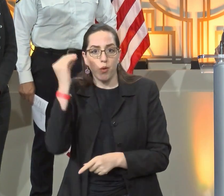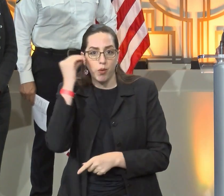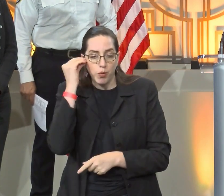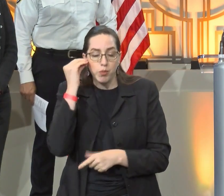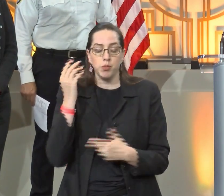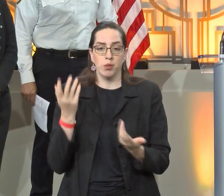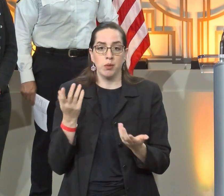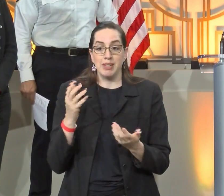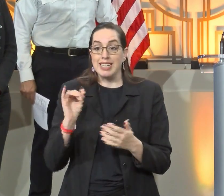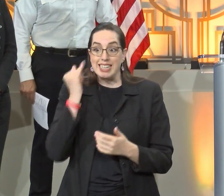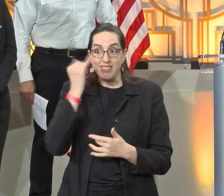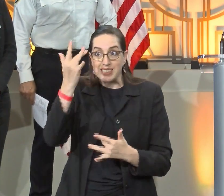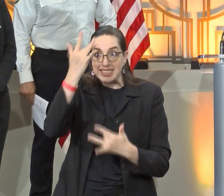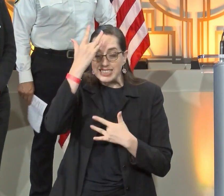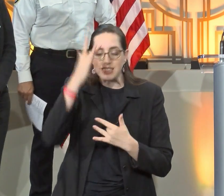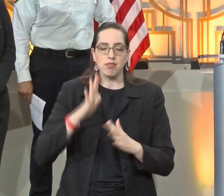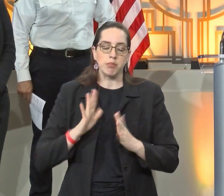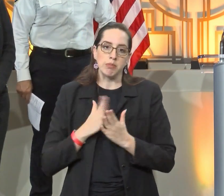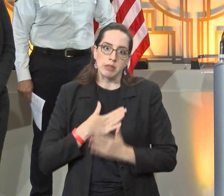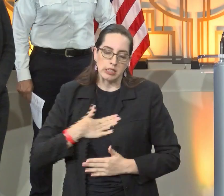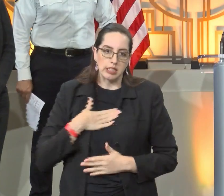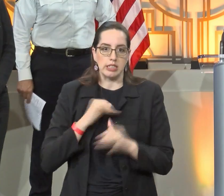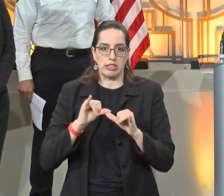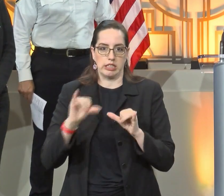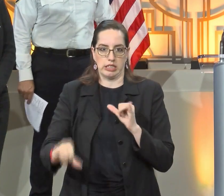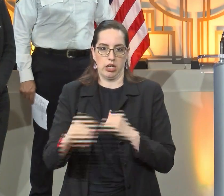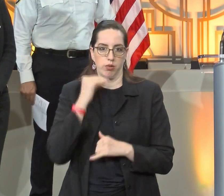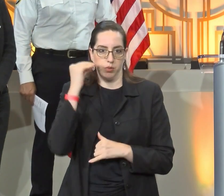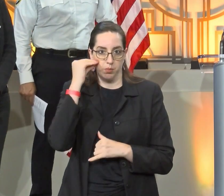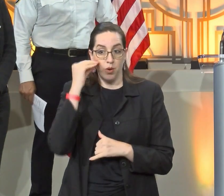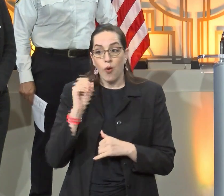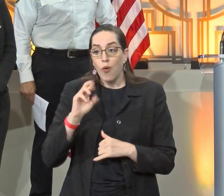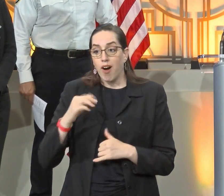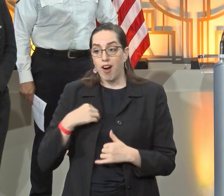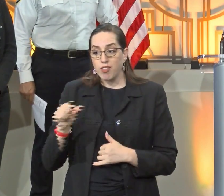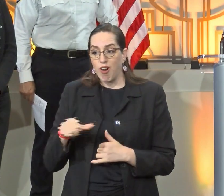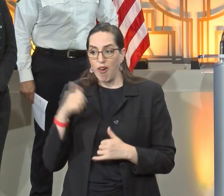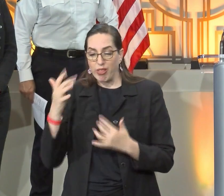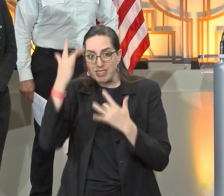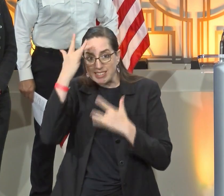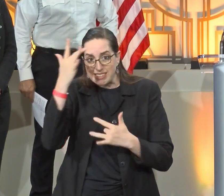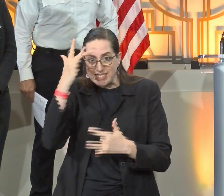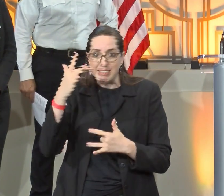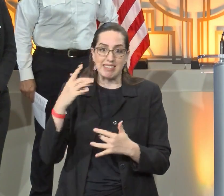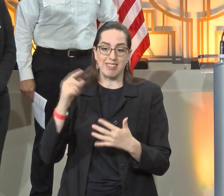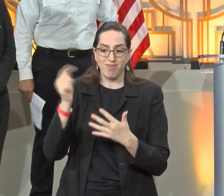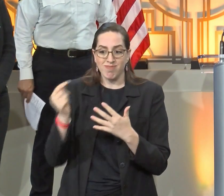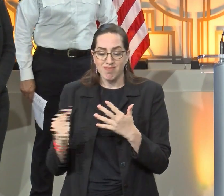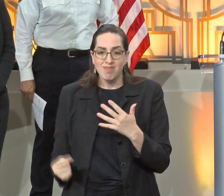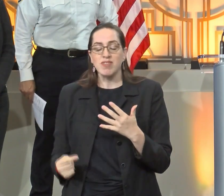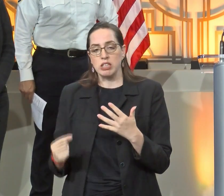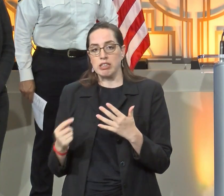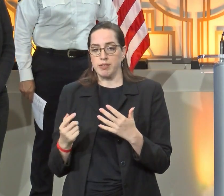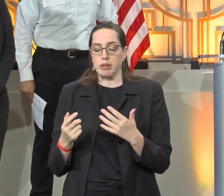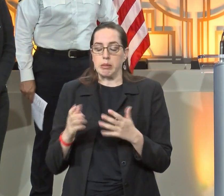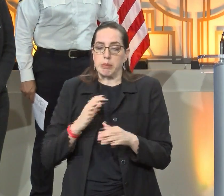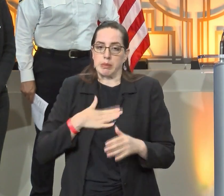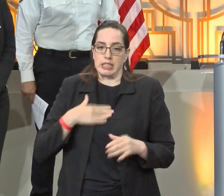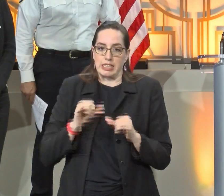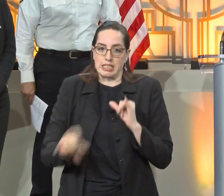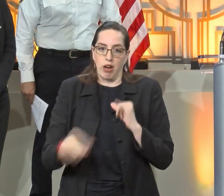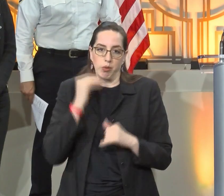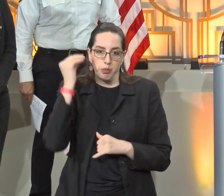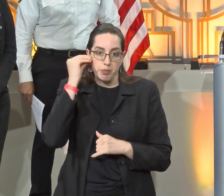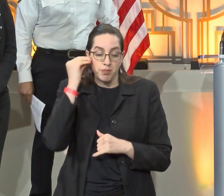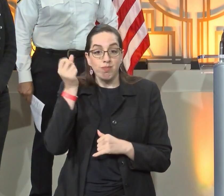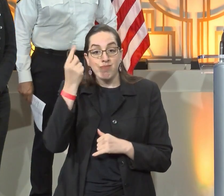are sick, please stay home, or if you have underlying health conditions, please stay home. Wear a mask. Remember that many people